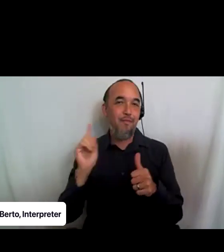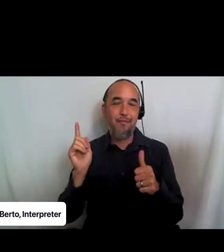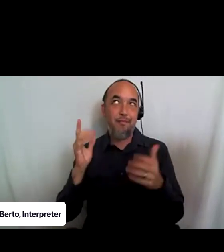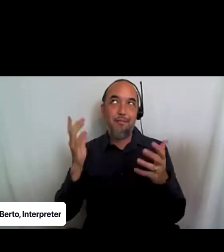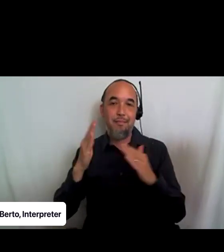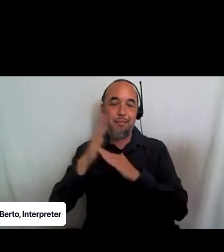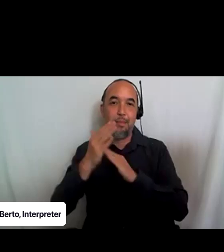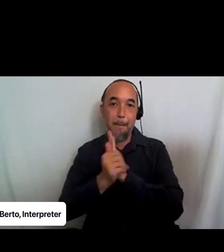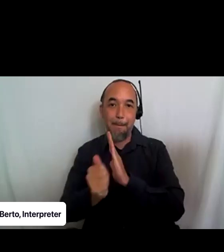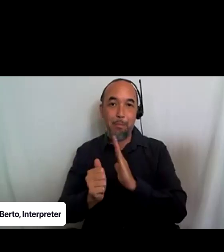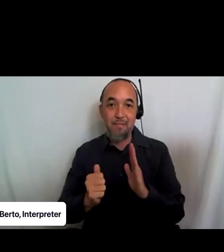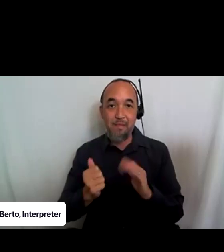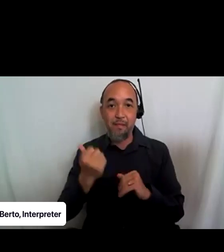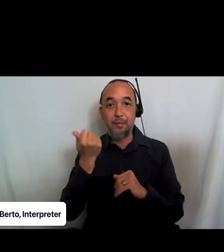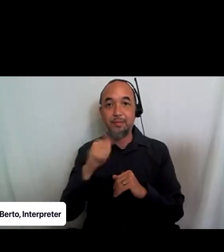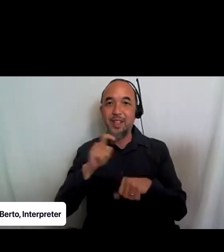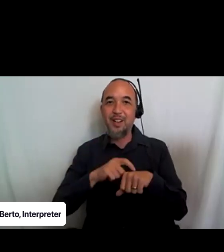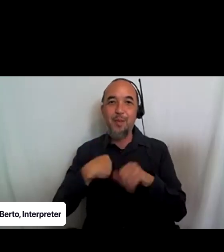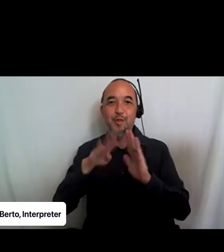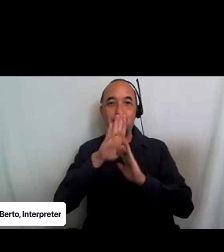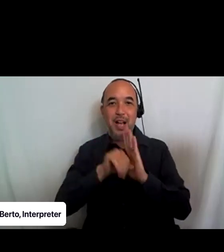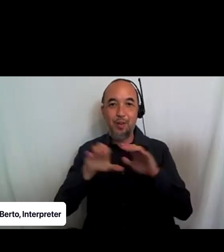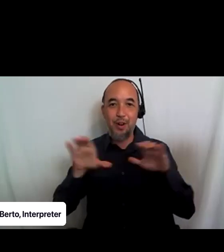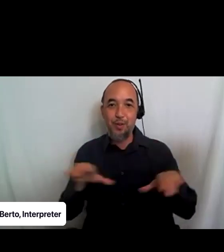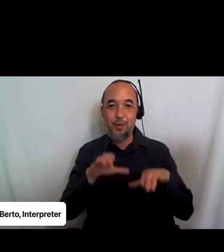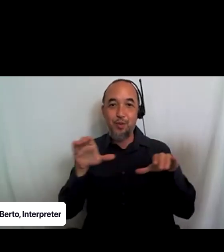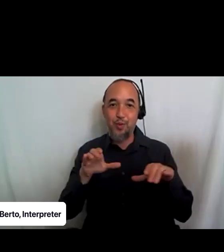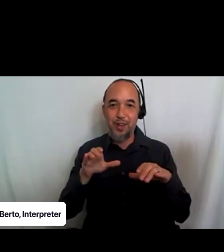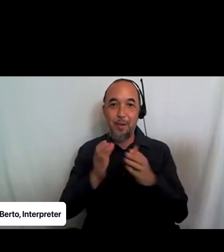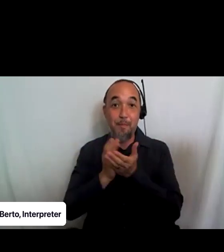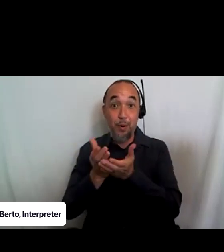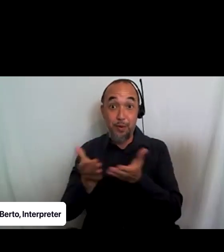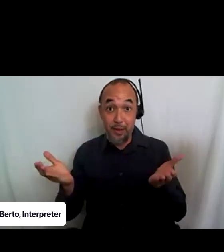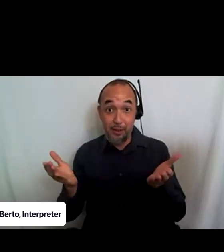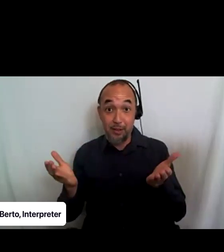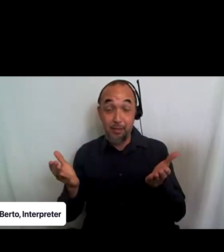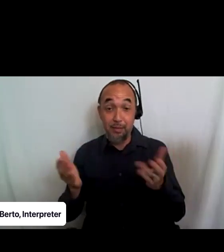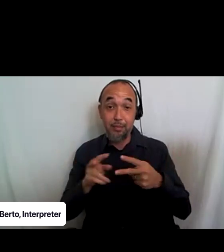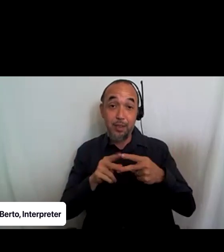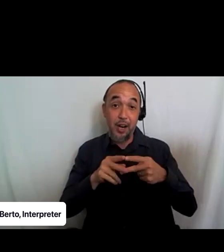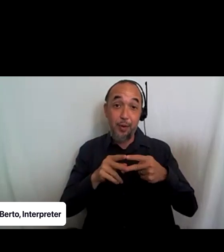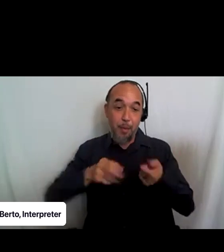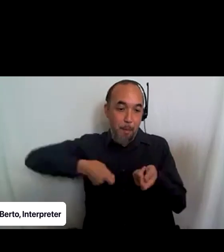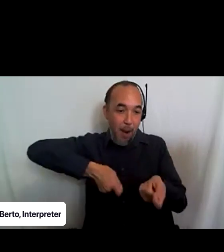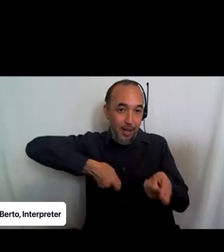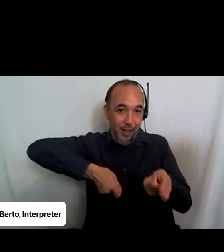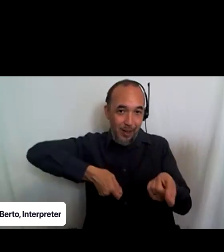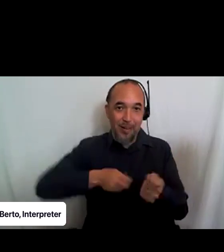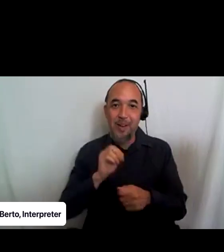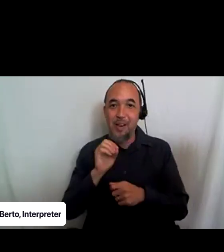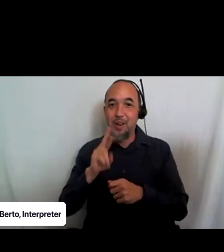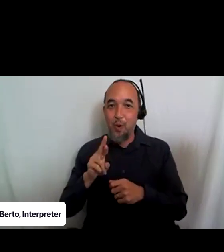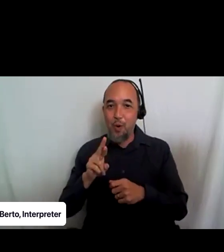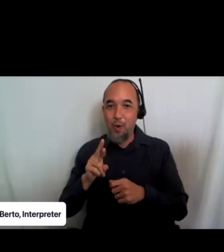any of us are in the background doing ship things, either someone's mopping or someone's doing the only thing they learned, which is belaying, which is just someone's